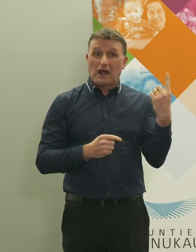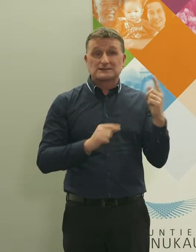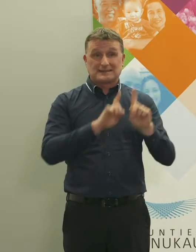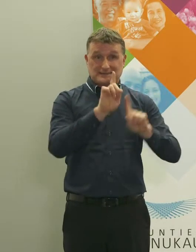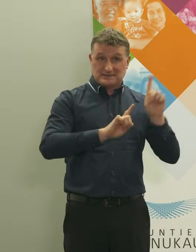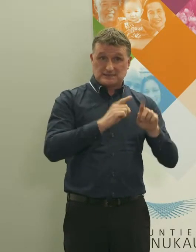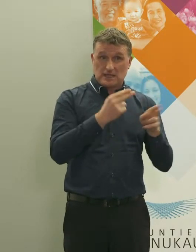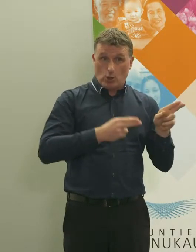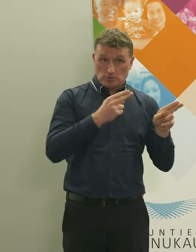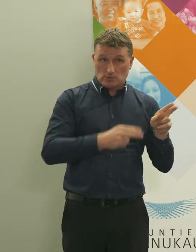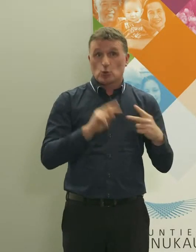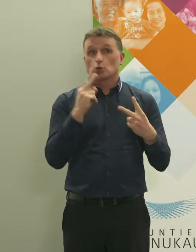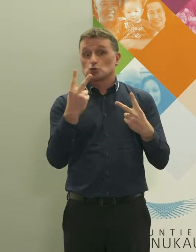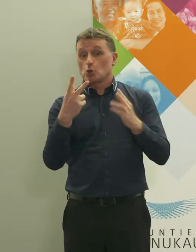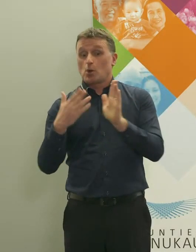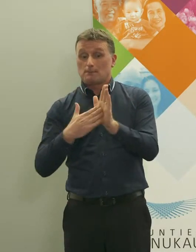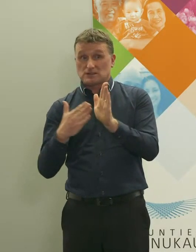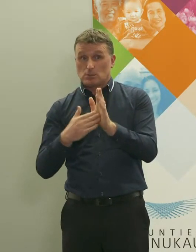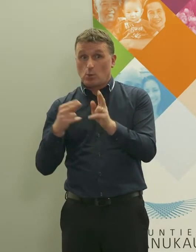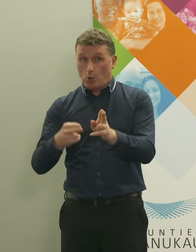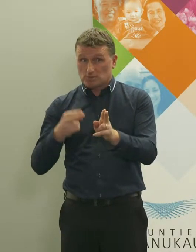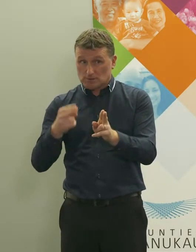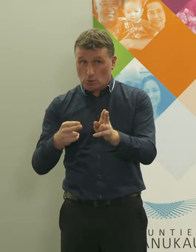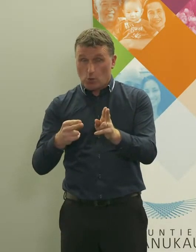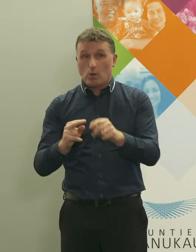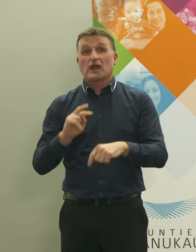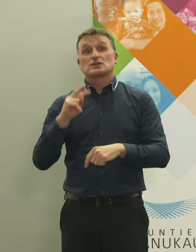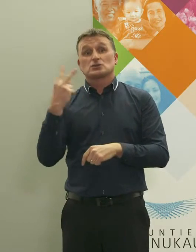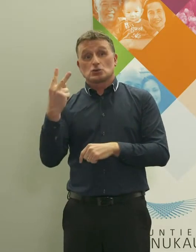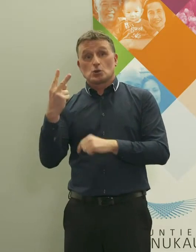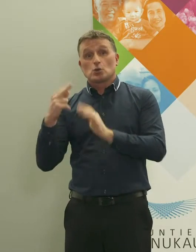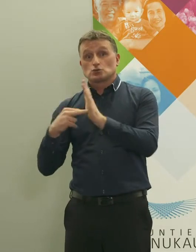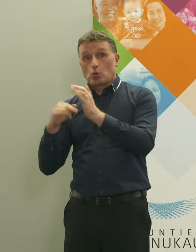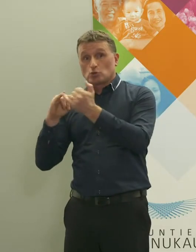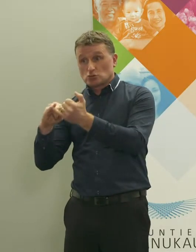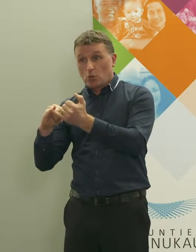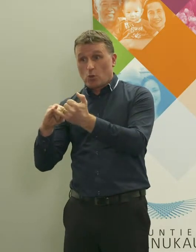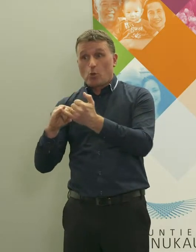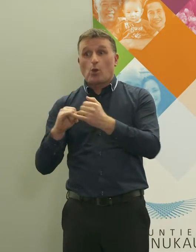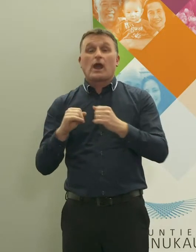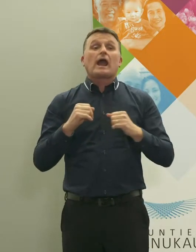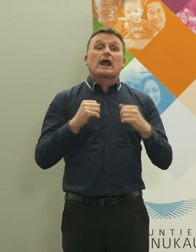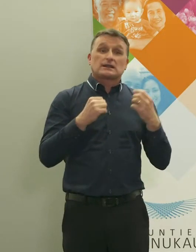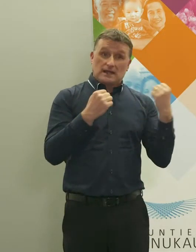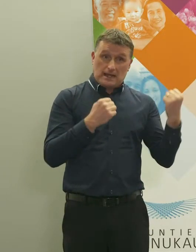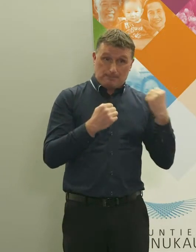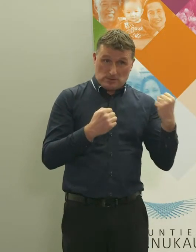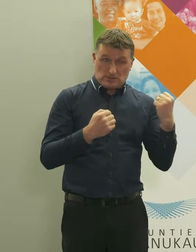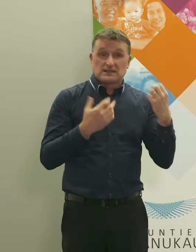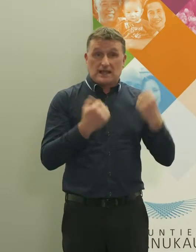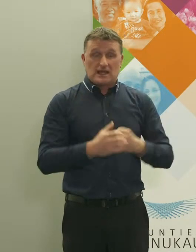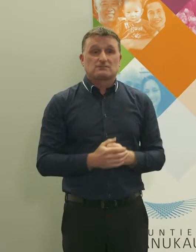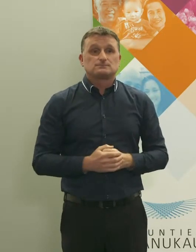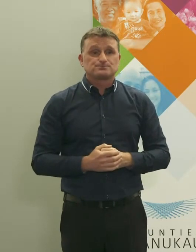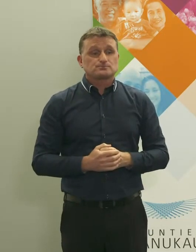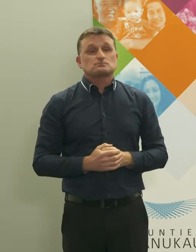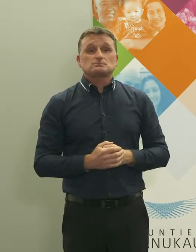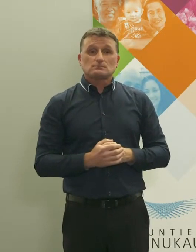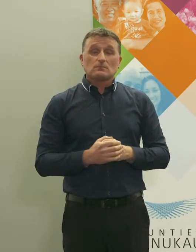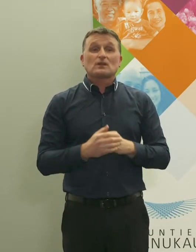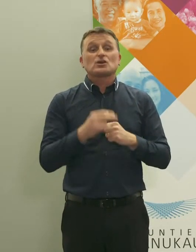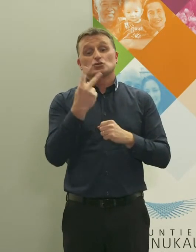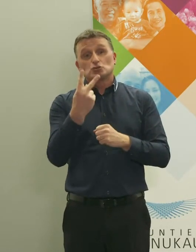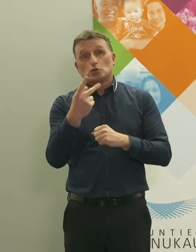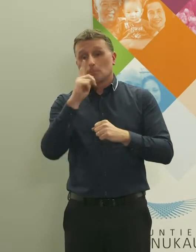Middlemore, 2 in North Shore and 2 in Waikato. 5 people are on a ward and 2 are in